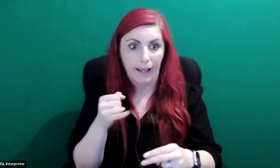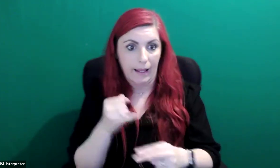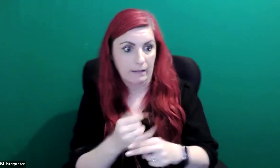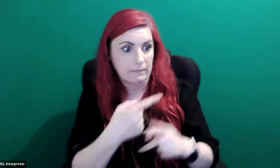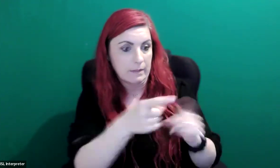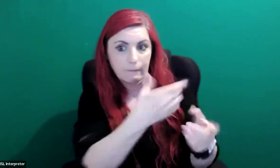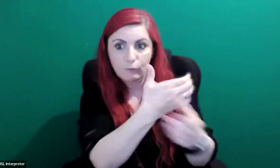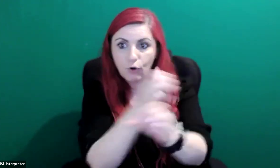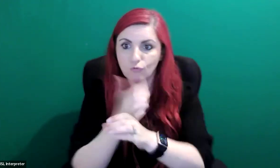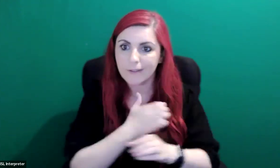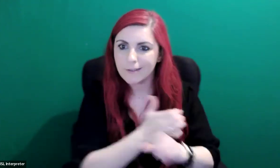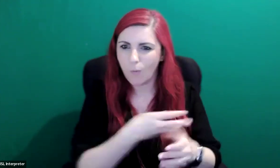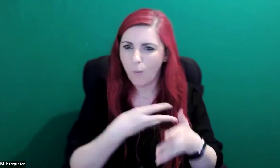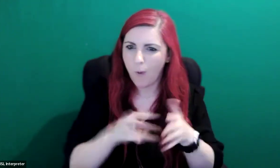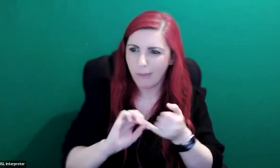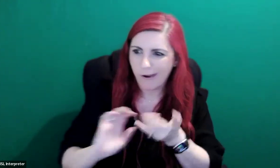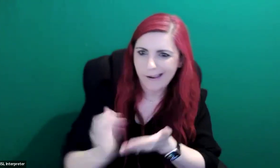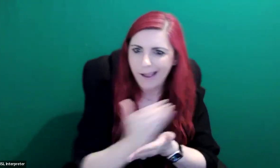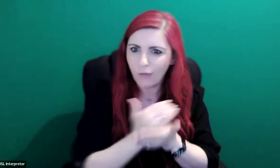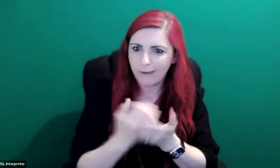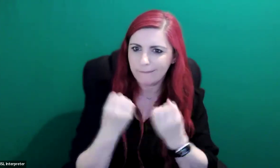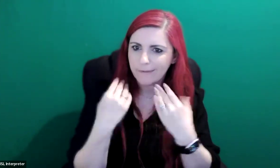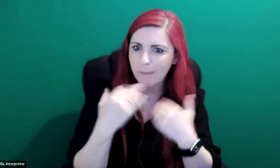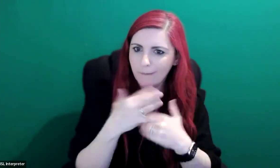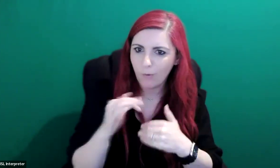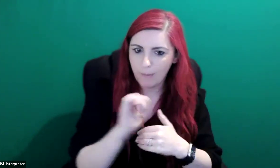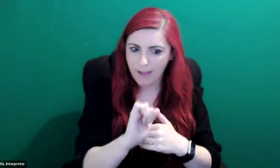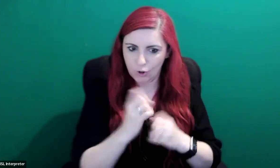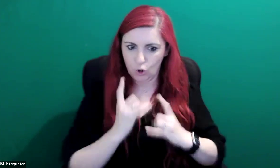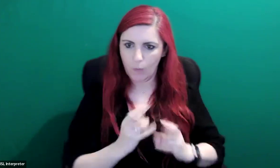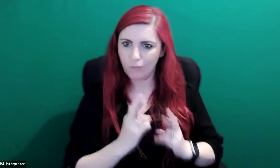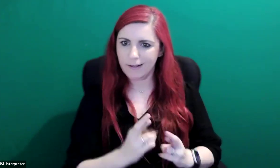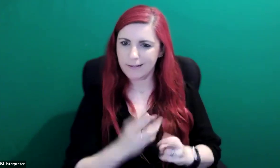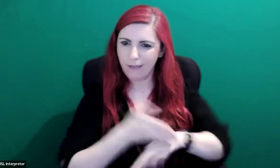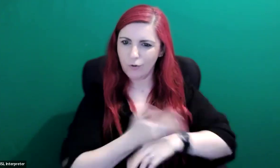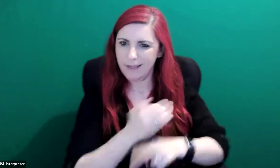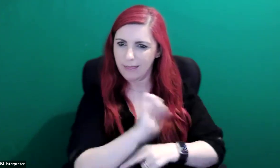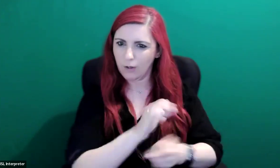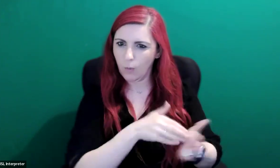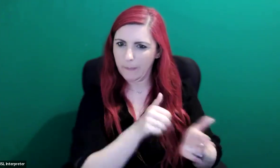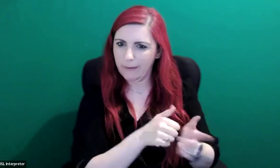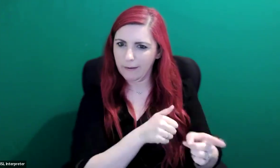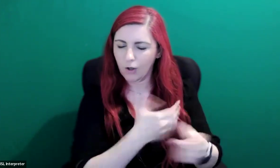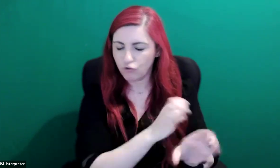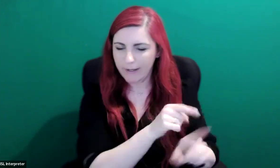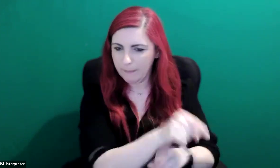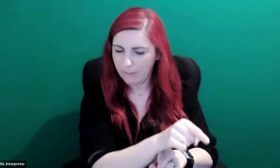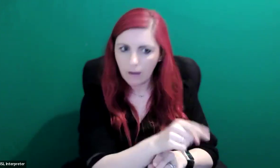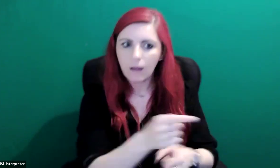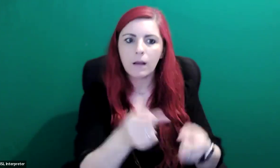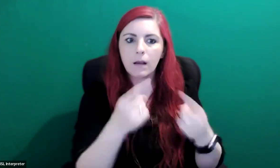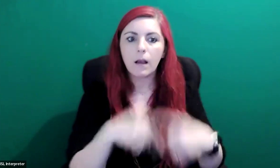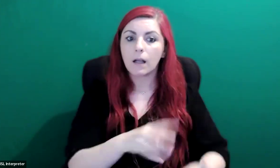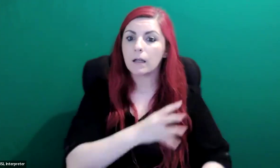different countries when they come to look at that country's human rights record on disabled people. So the committee meets